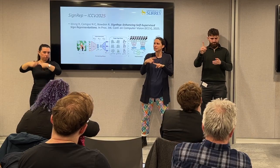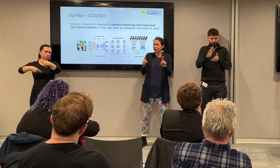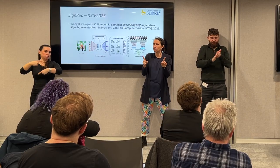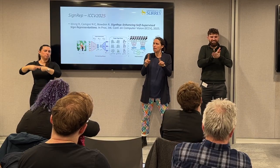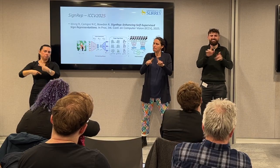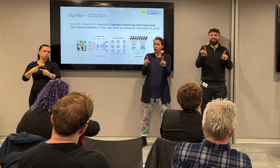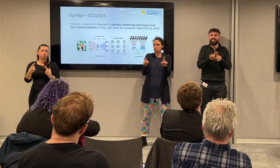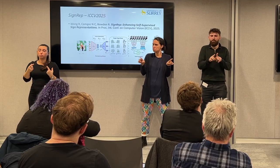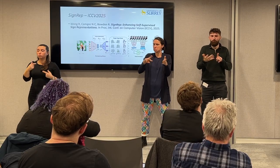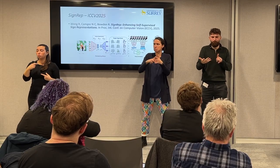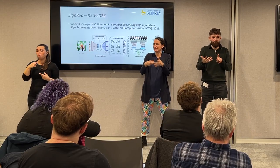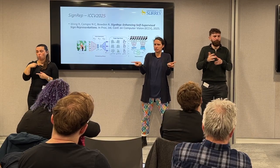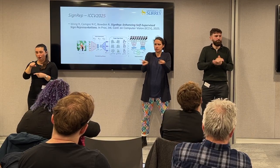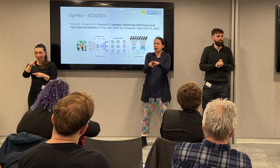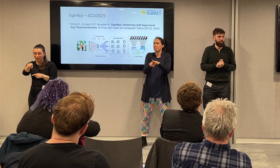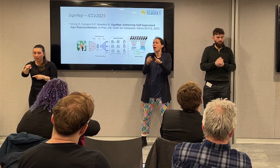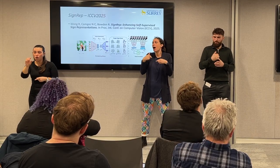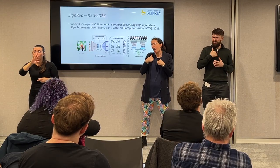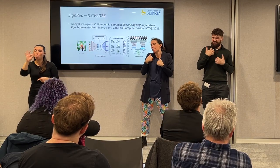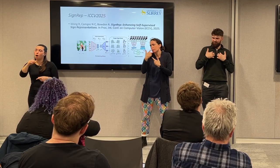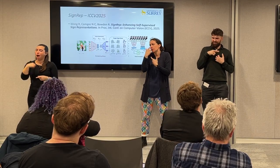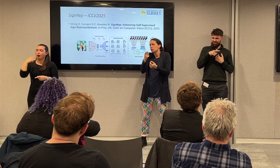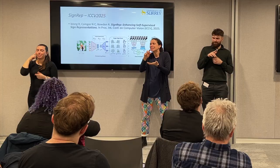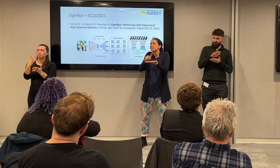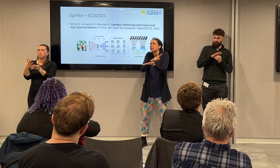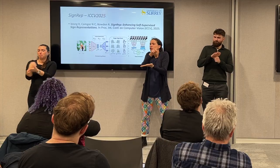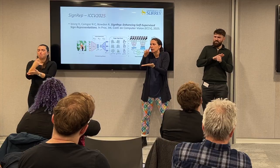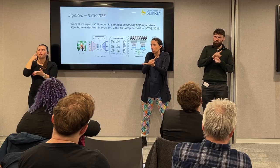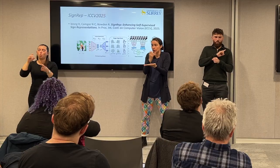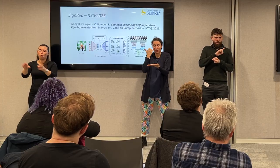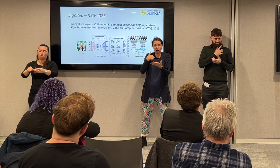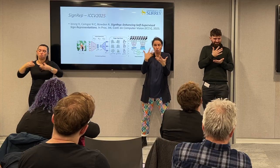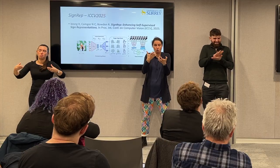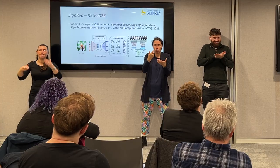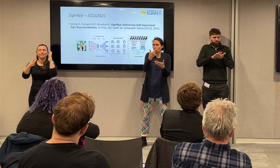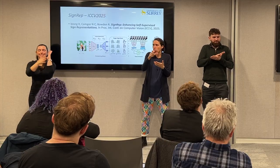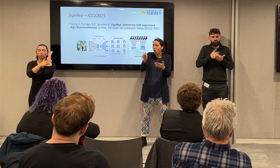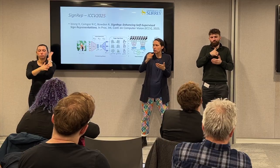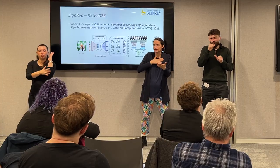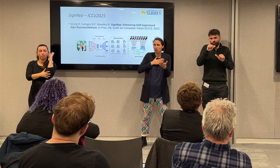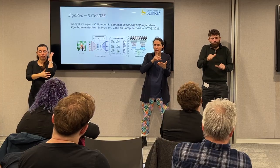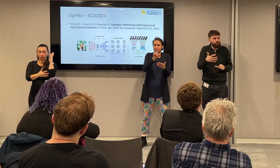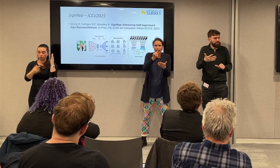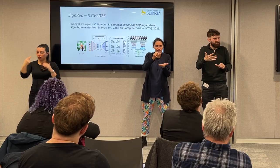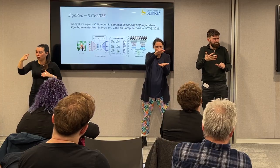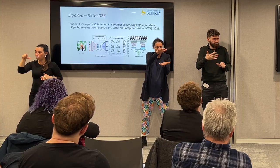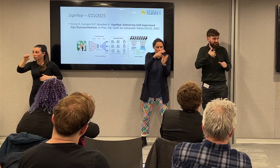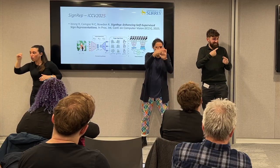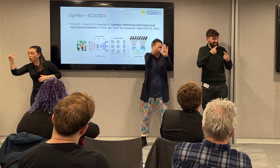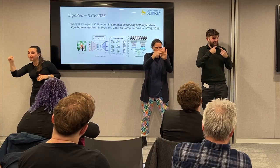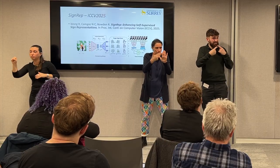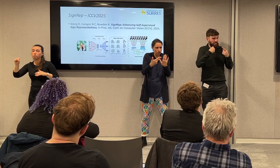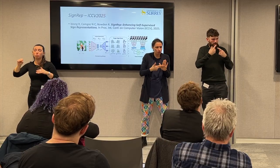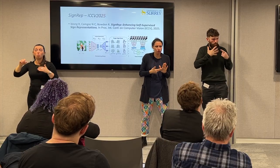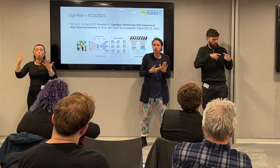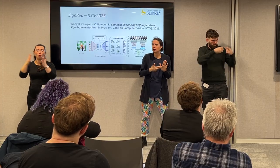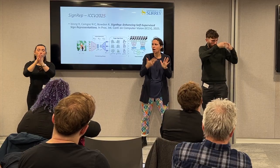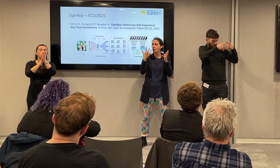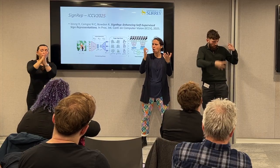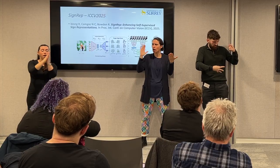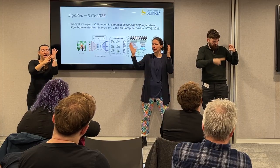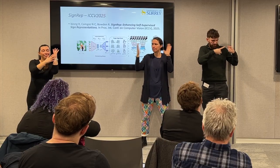interested in using dictionaries. You know, if I want to gloss my data, and I want to be able to compare my